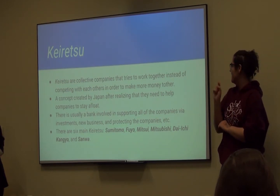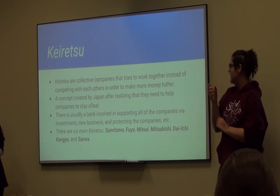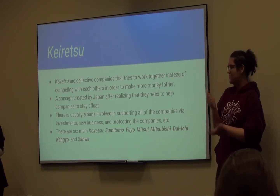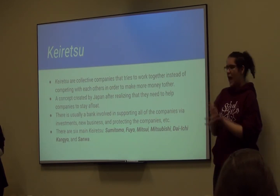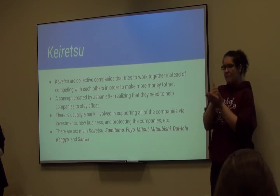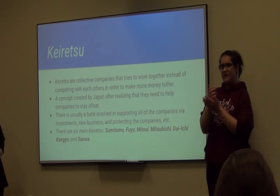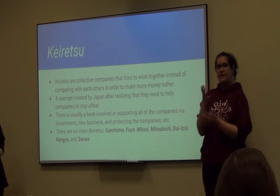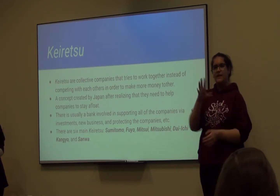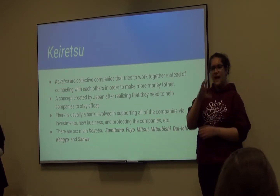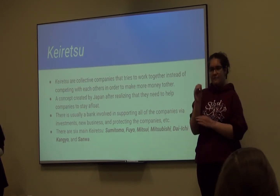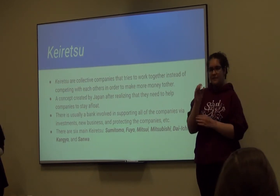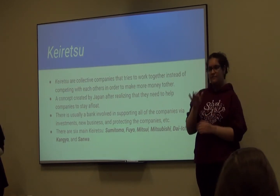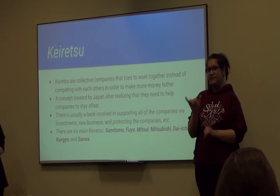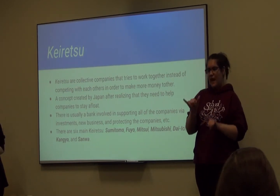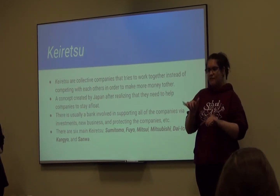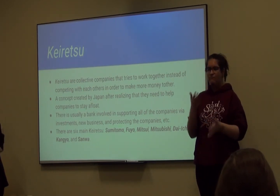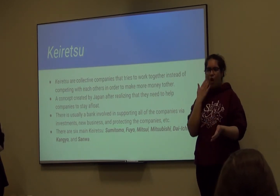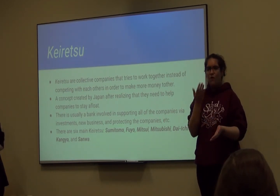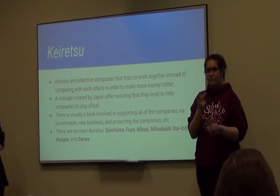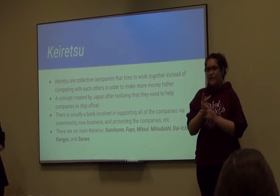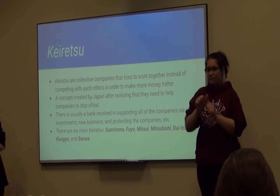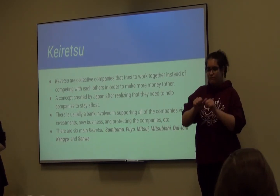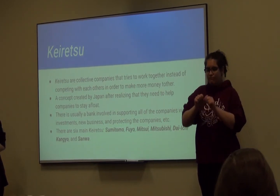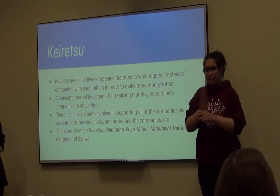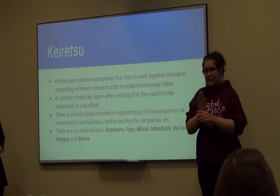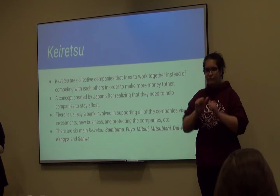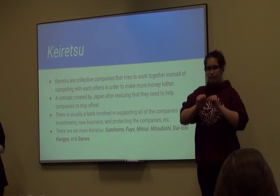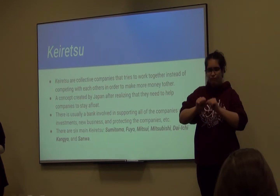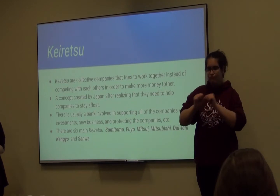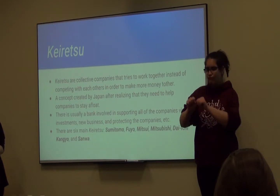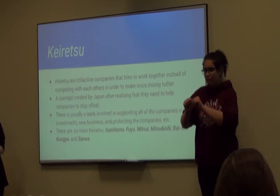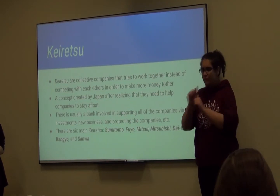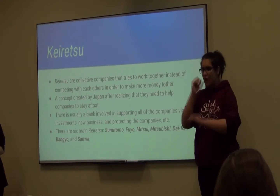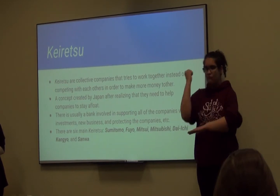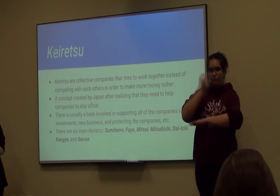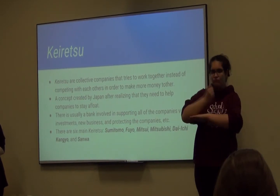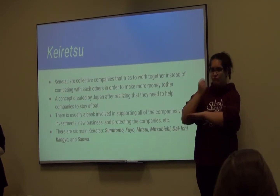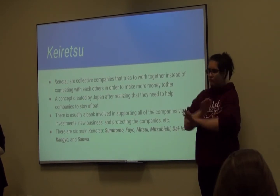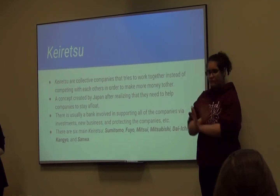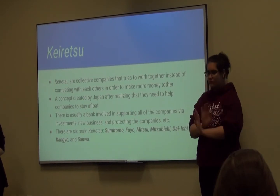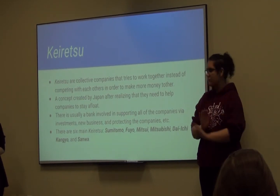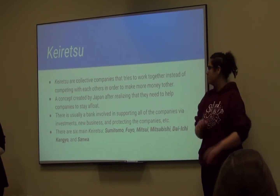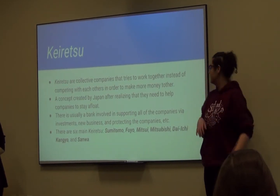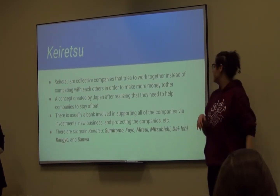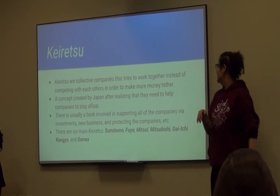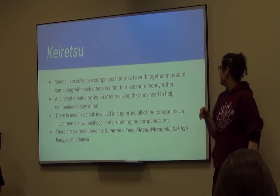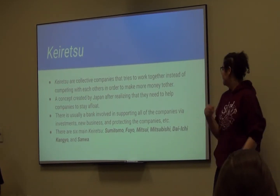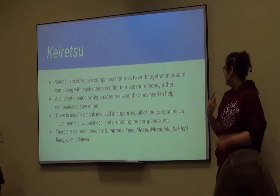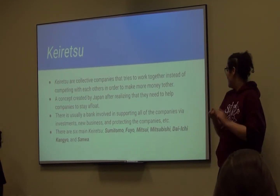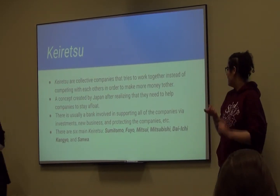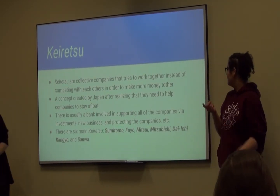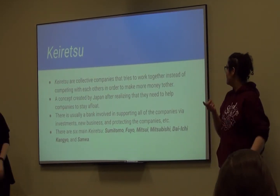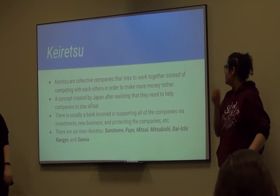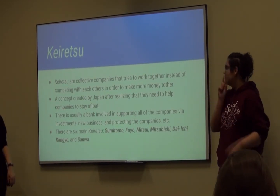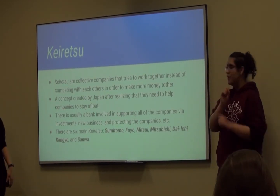This concept was created by Japan after realizing that they needed to help these companies stay afloat and not shut down.